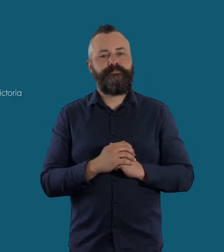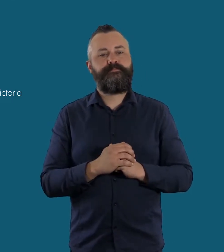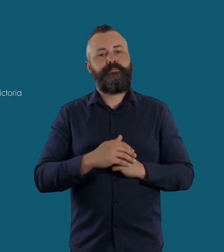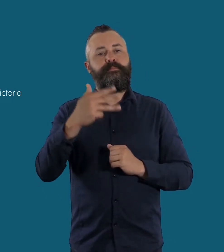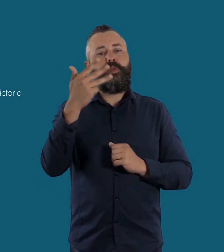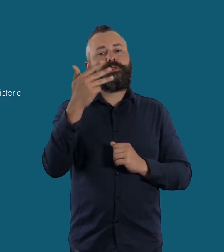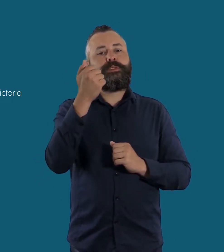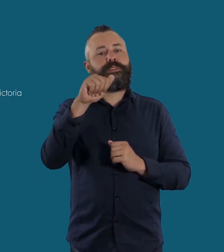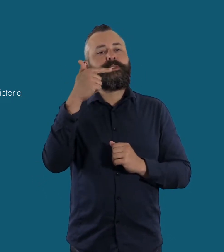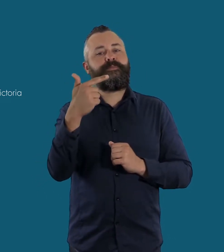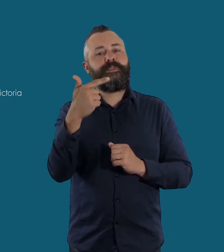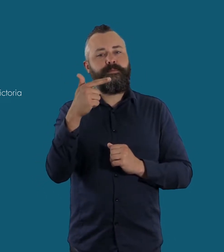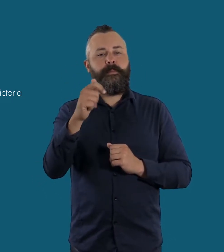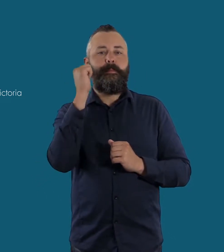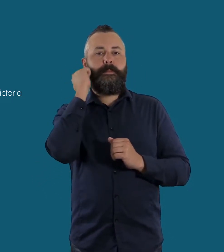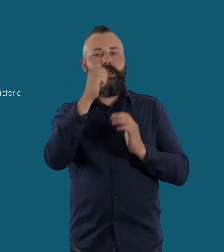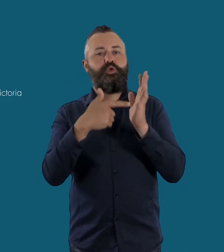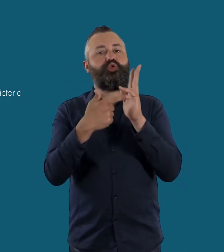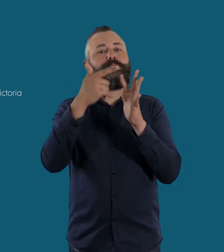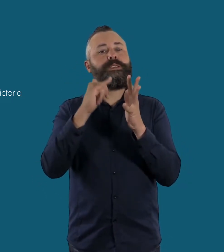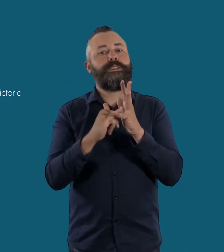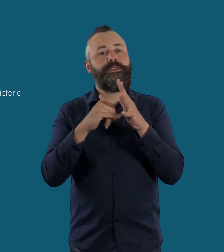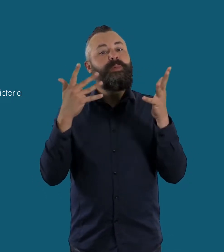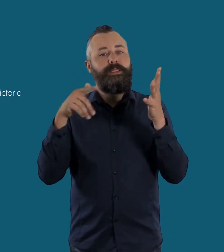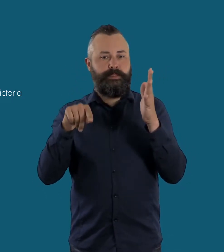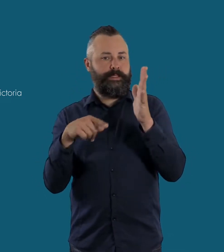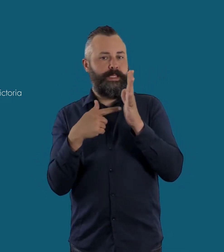the 1967 Black Tuesday Tasmania event,